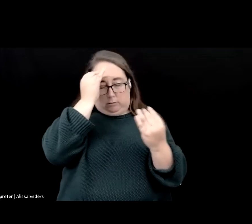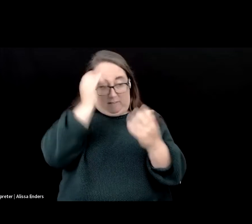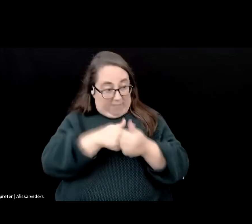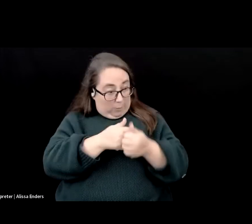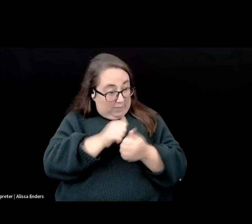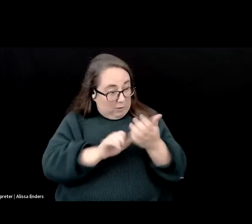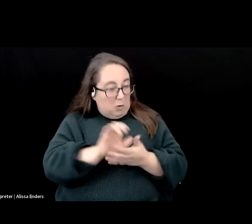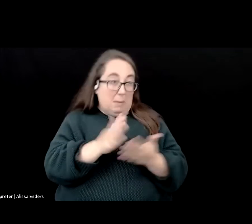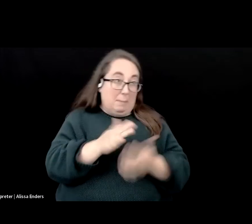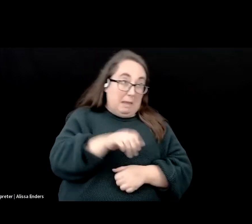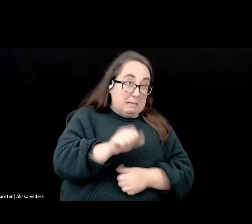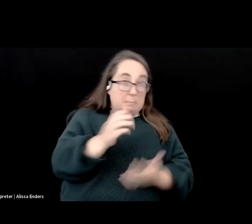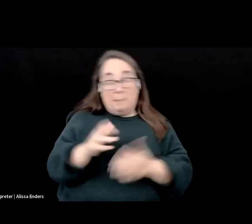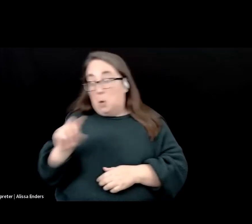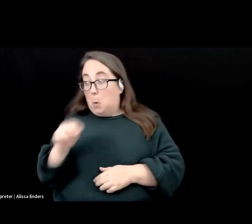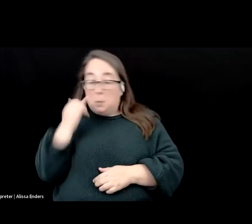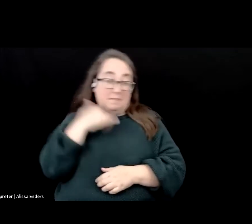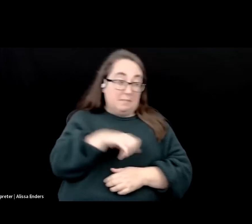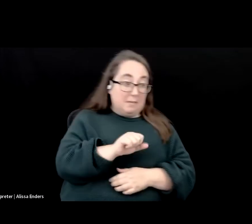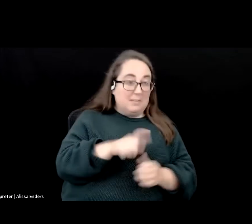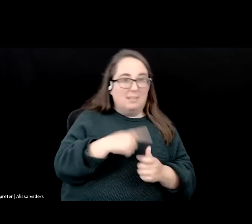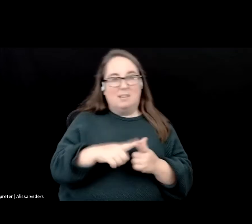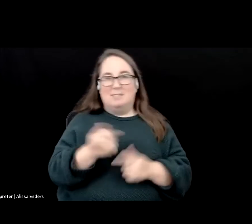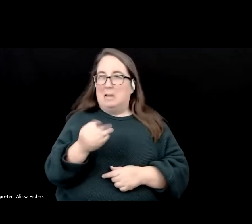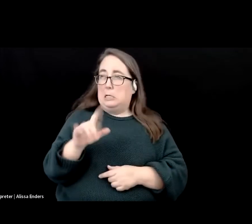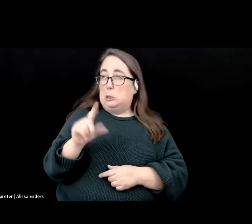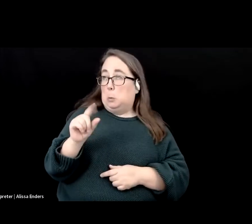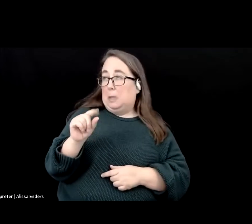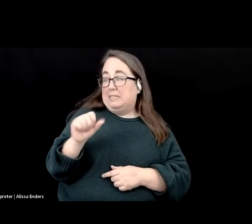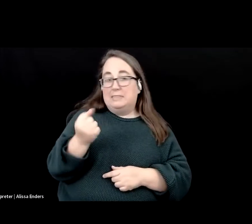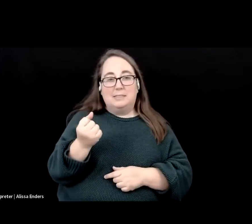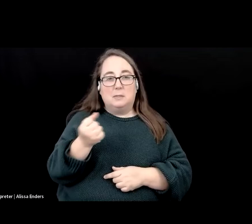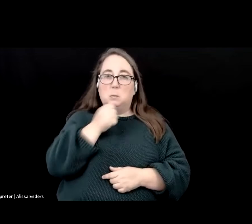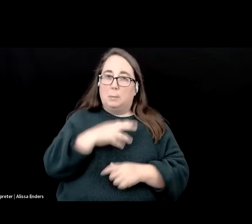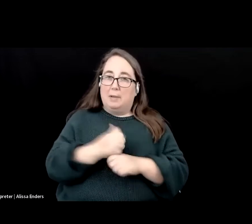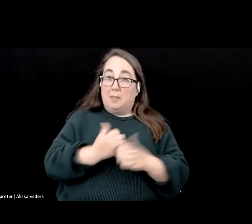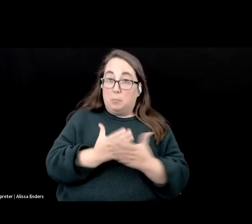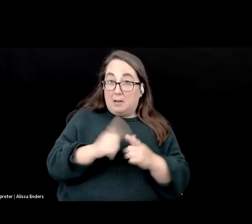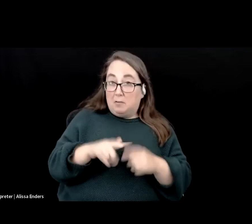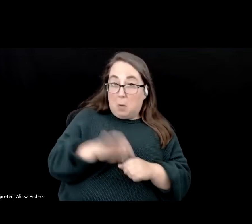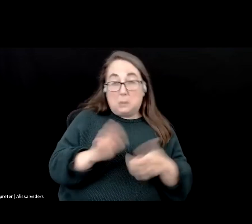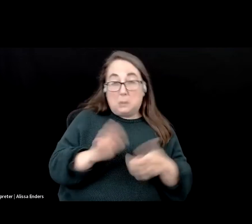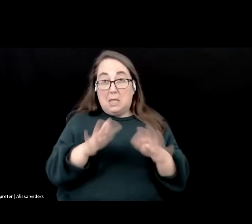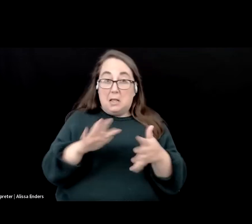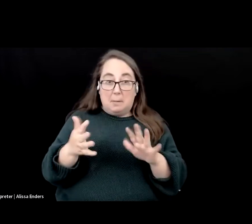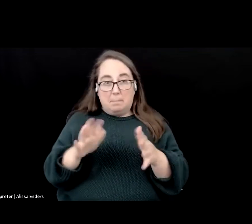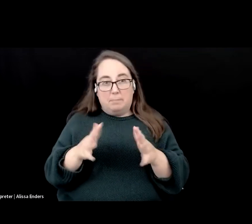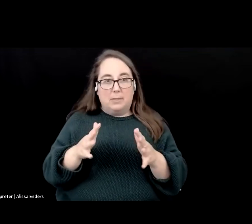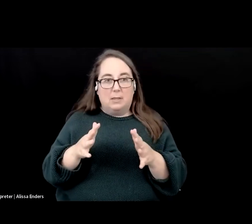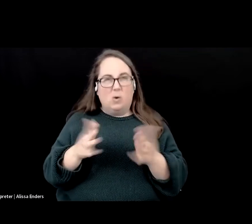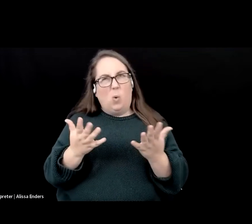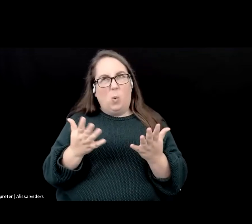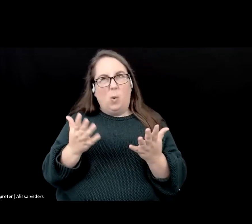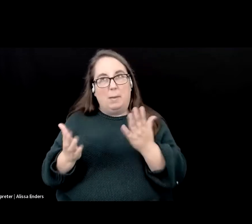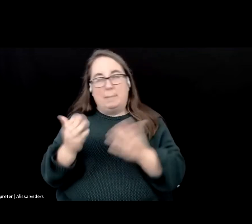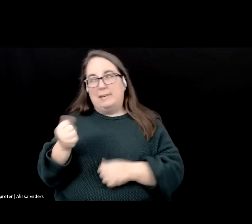maybe yes, maybe no. And if it's yes, the 1920s, maybe when women got the right to vote, well, then it's maybe